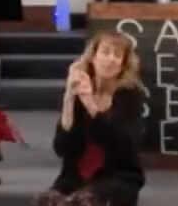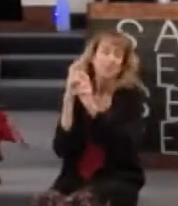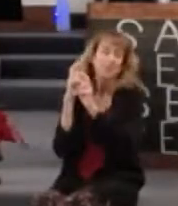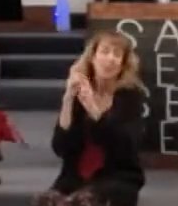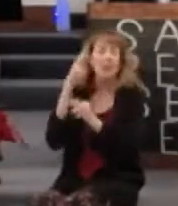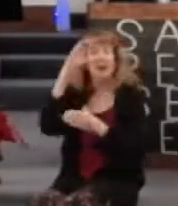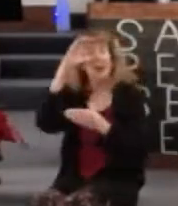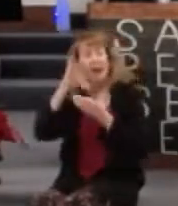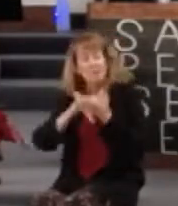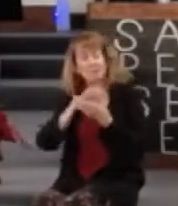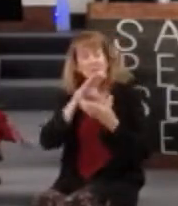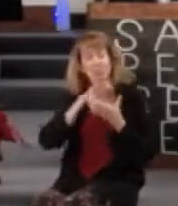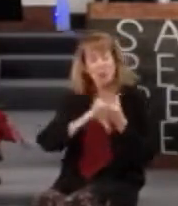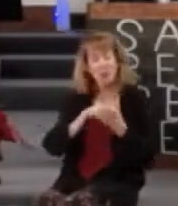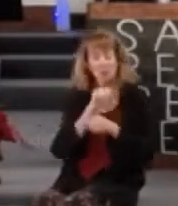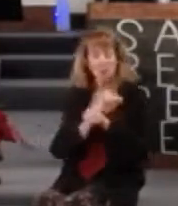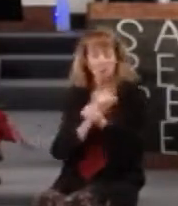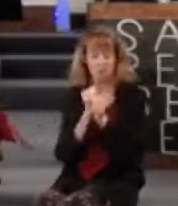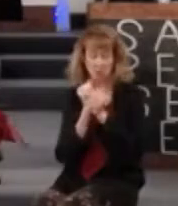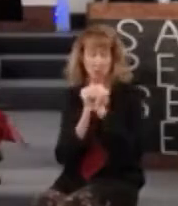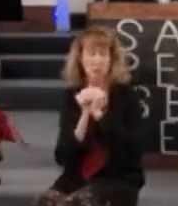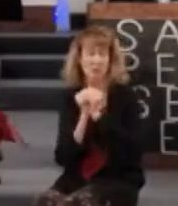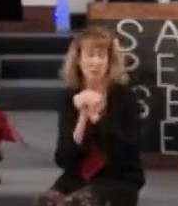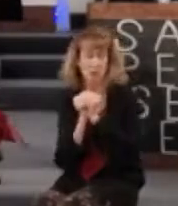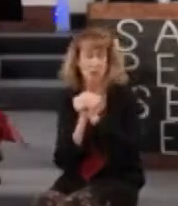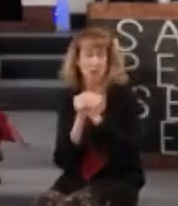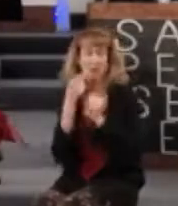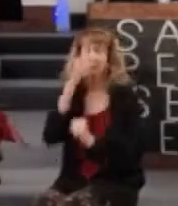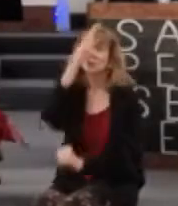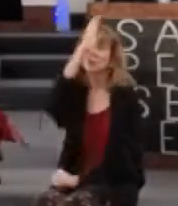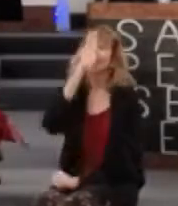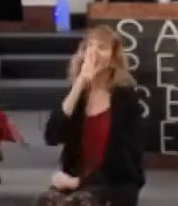Husbands and wives work together for the glory of God.